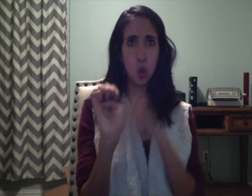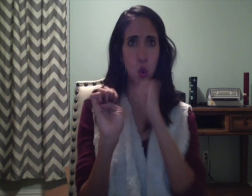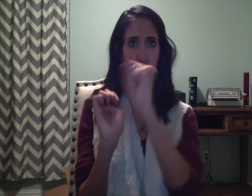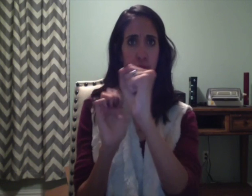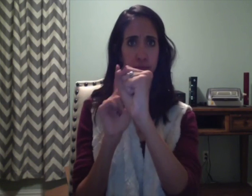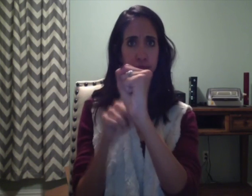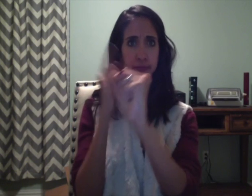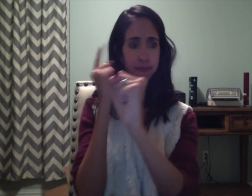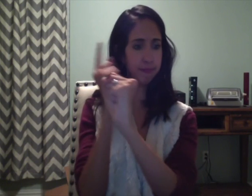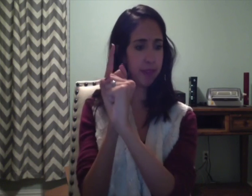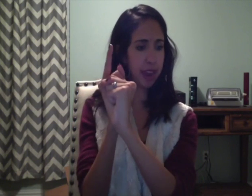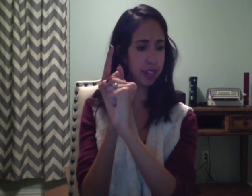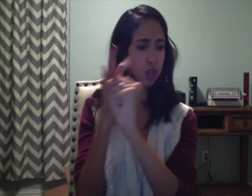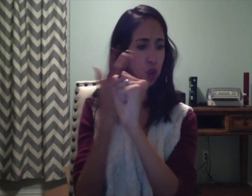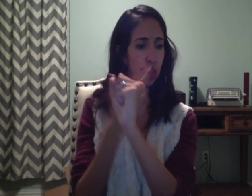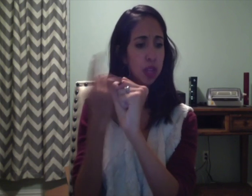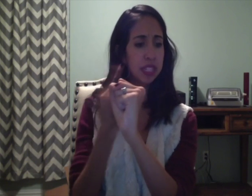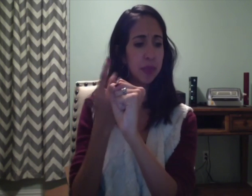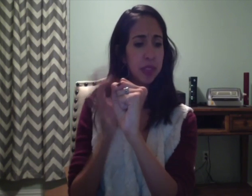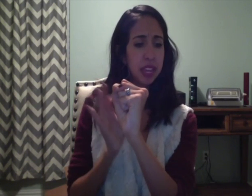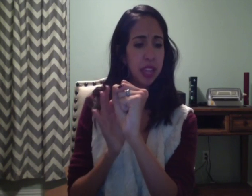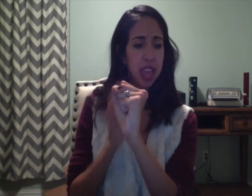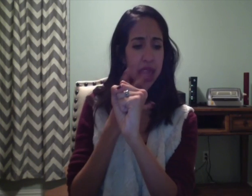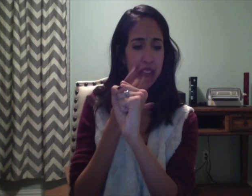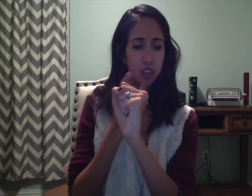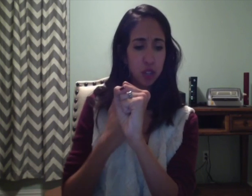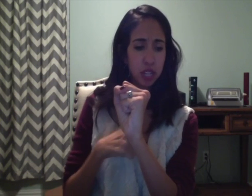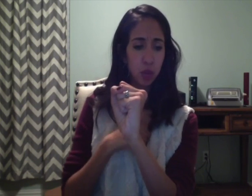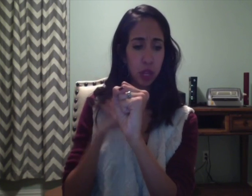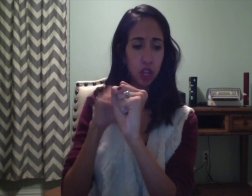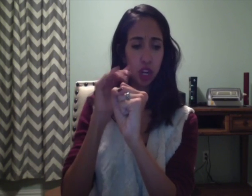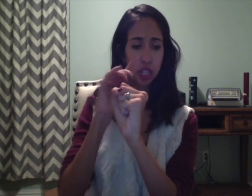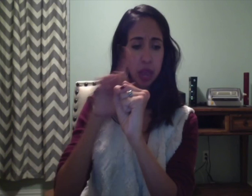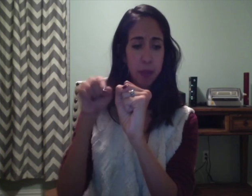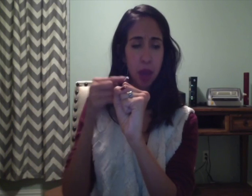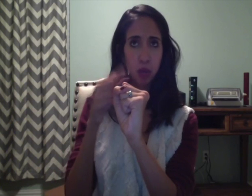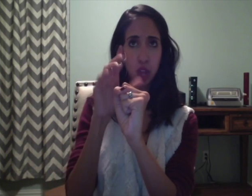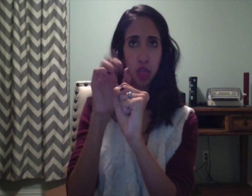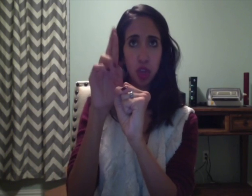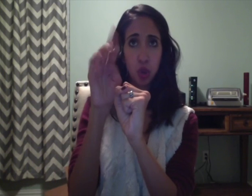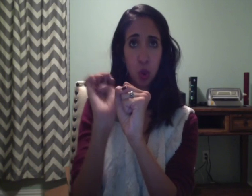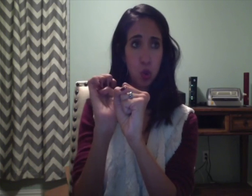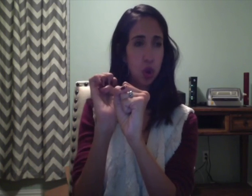core, right? What's something interesting we learned about the core?